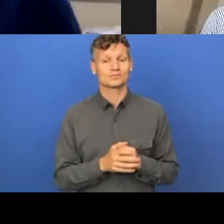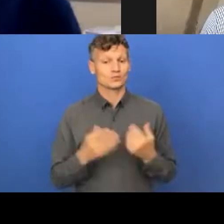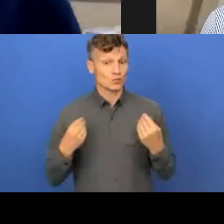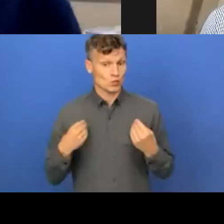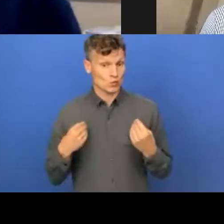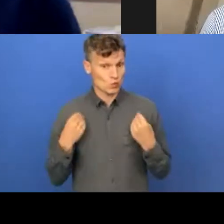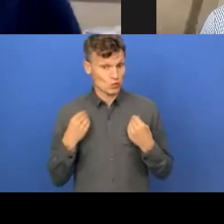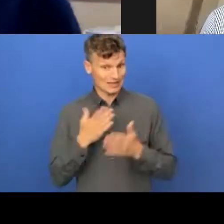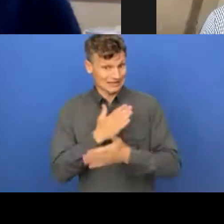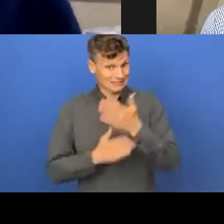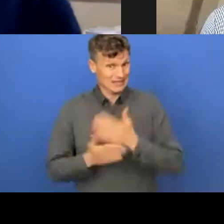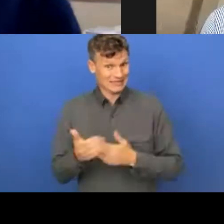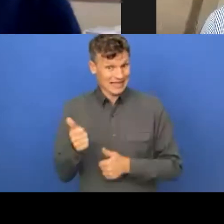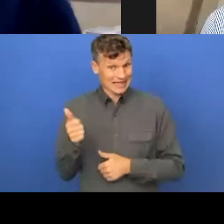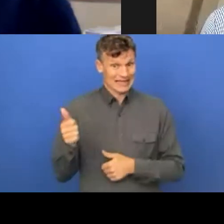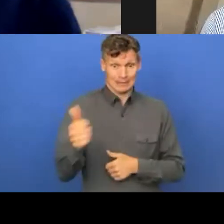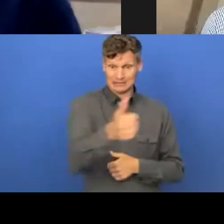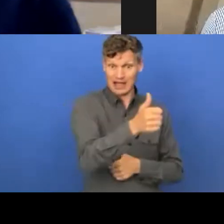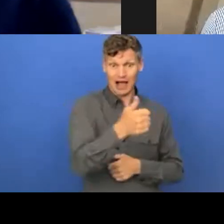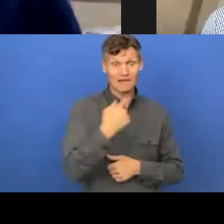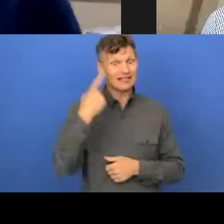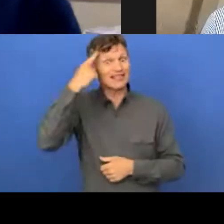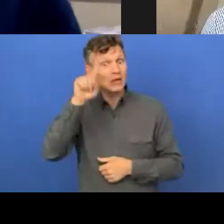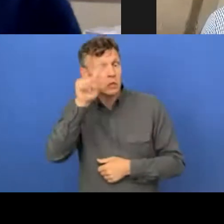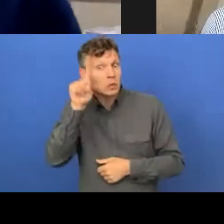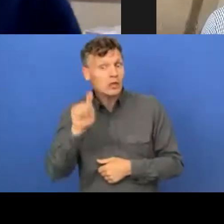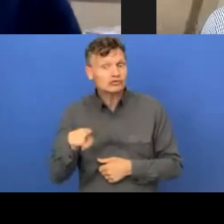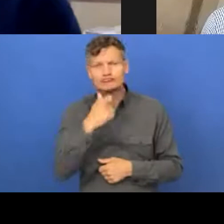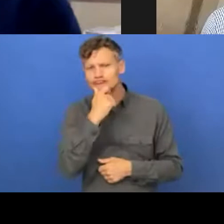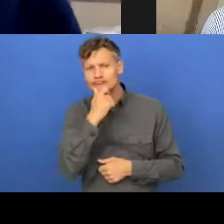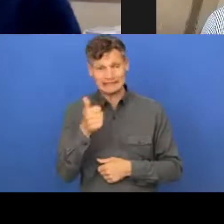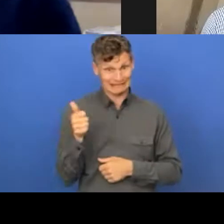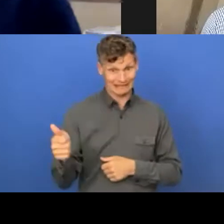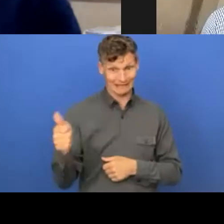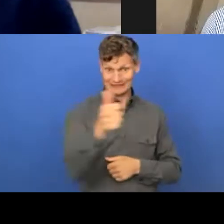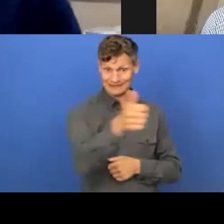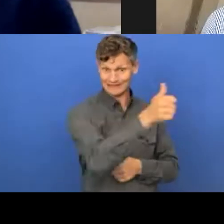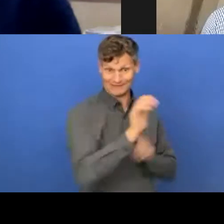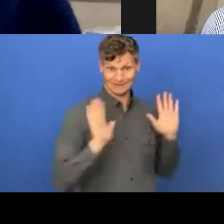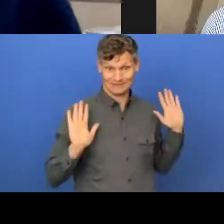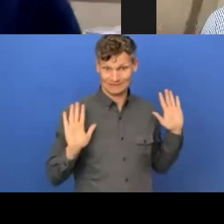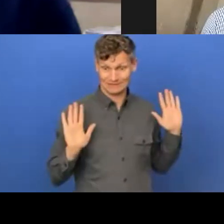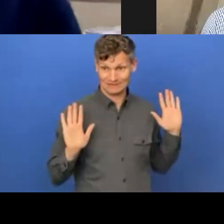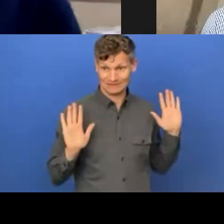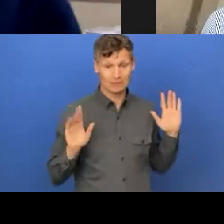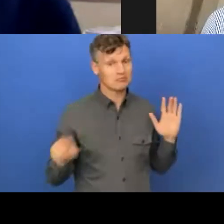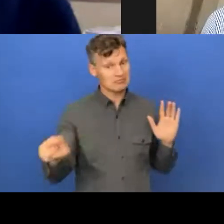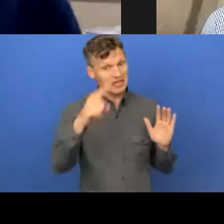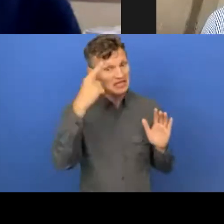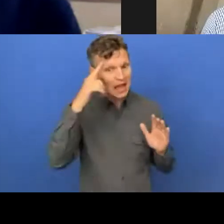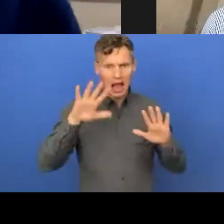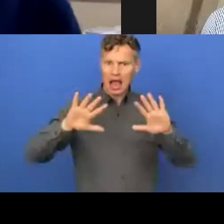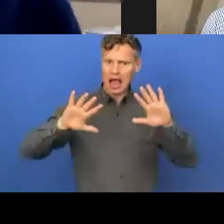disabilities set the research questions and specific methodologies to access the lived experience data for each